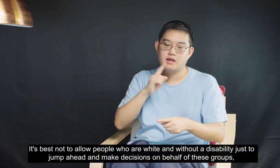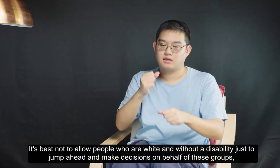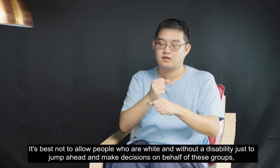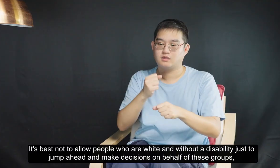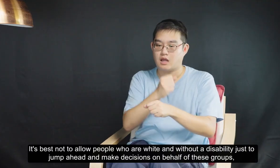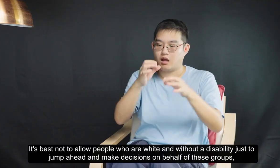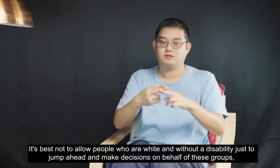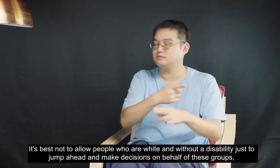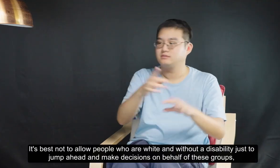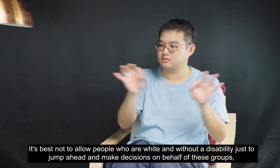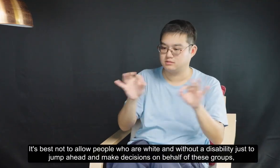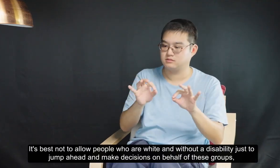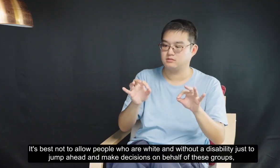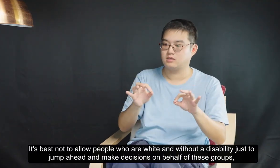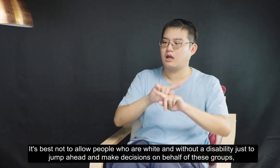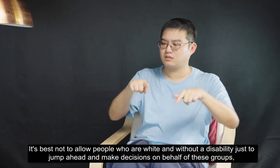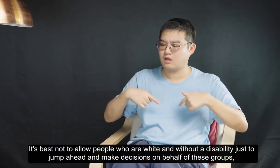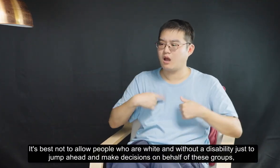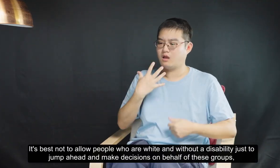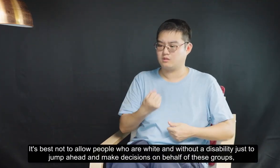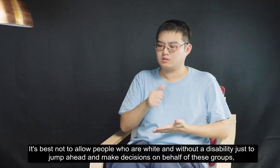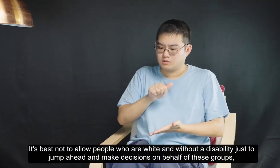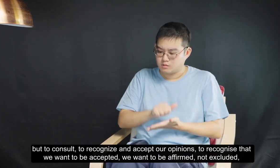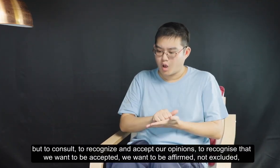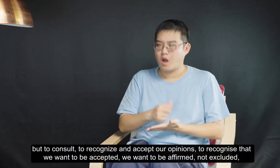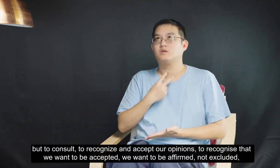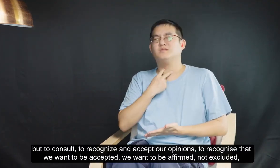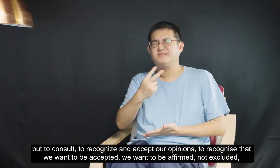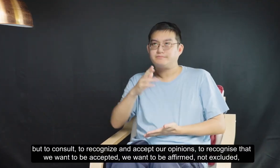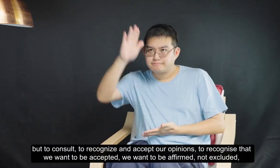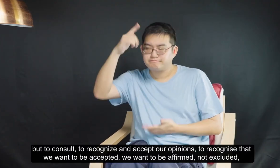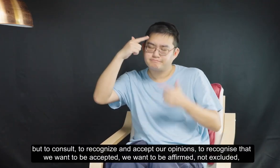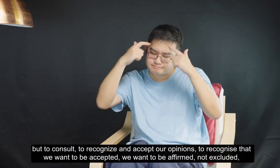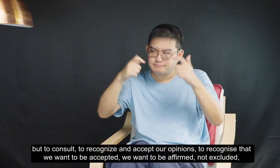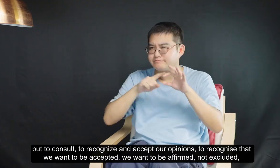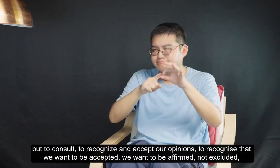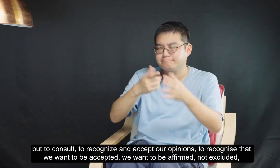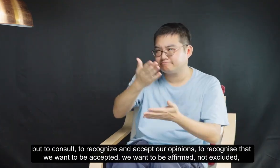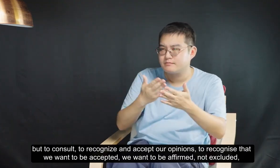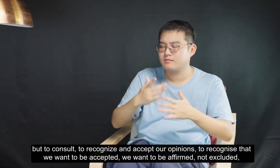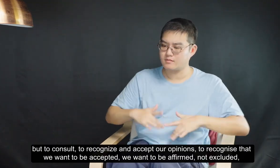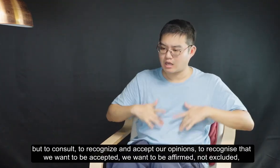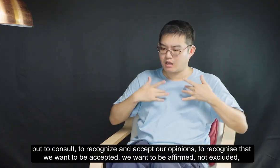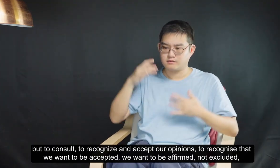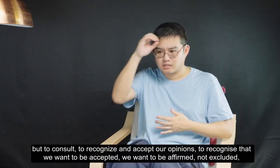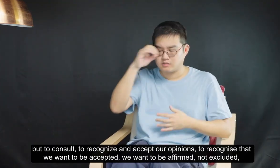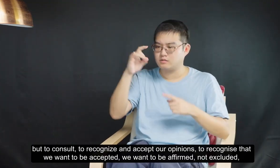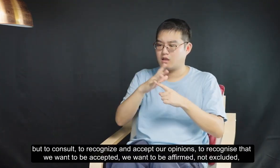and make decisions on behalf of these groups, but to consult, to recognize and accept our